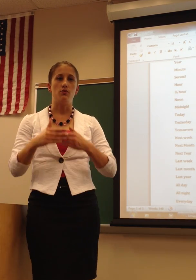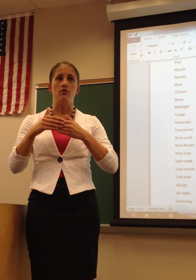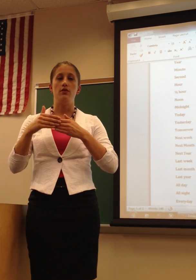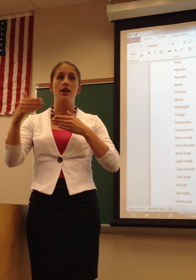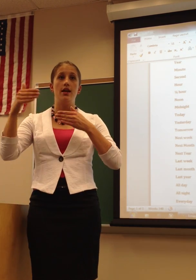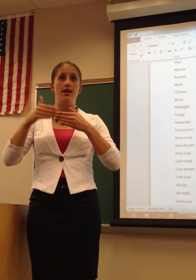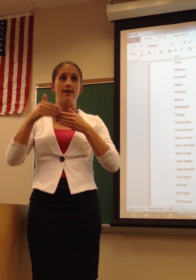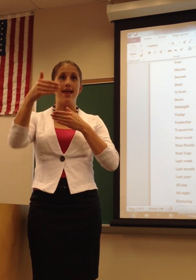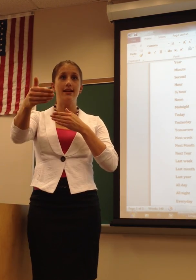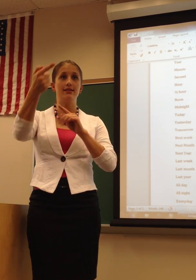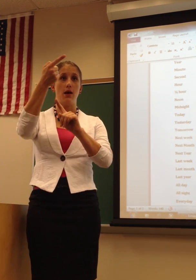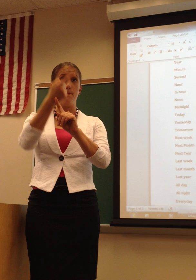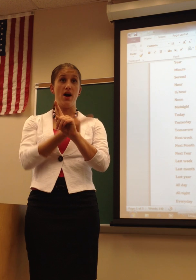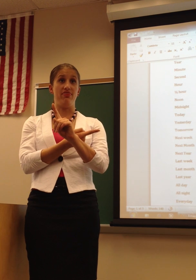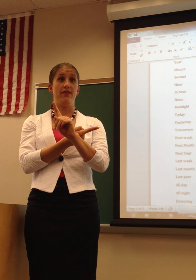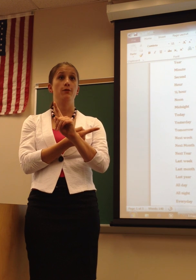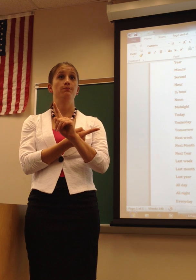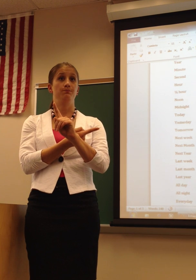So next month.